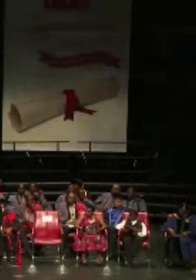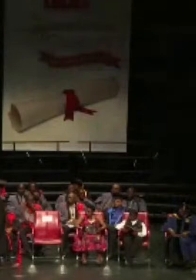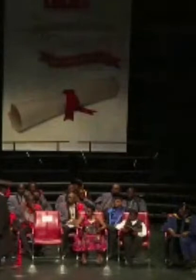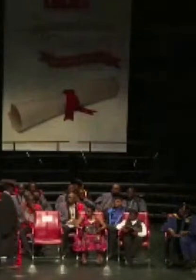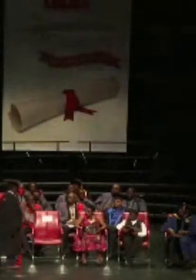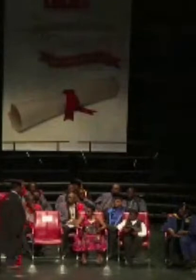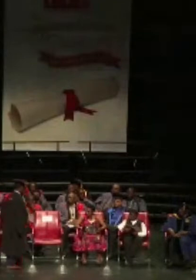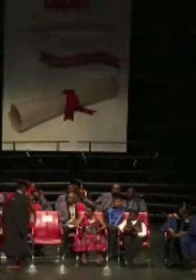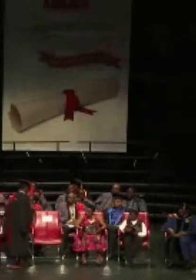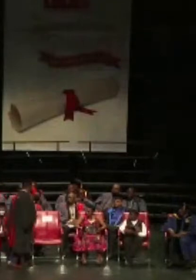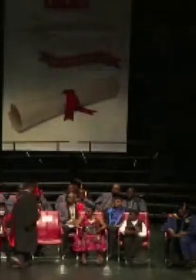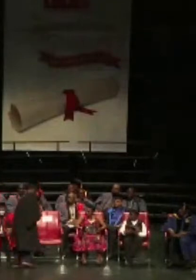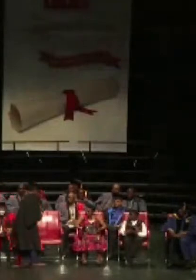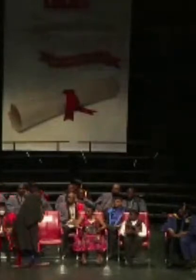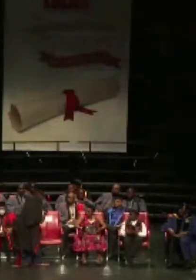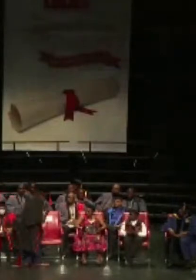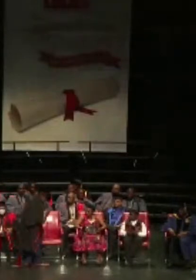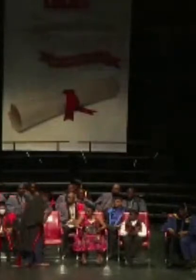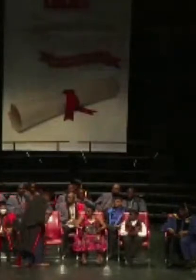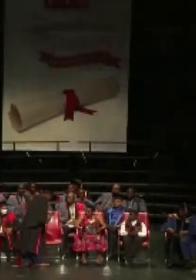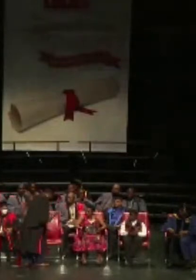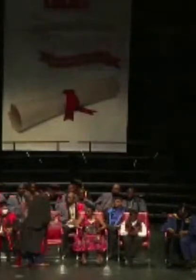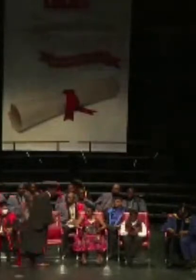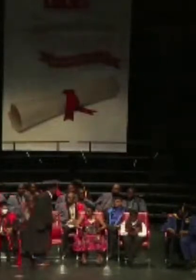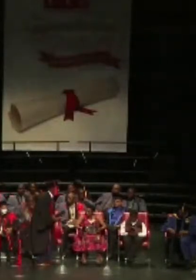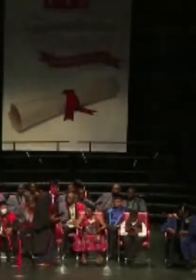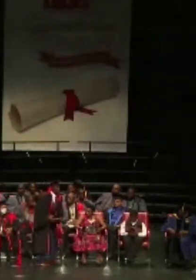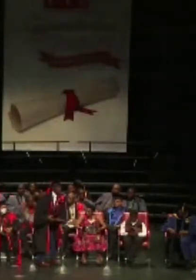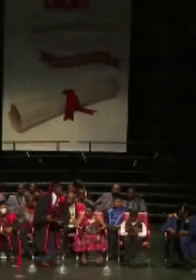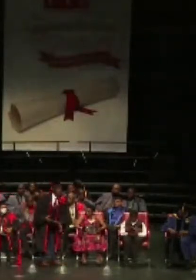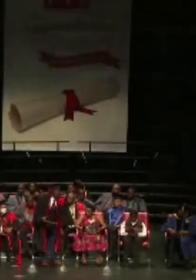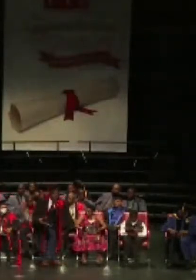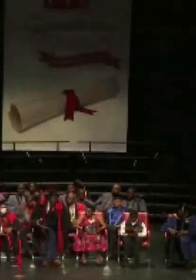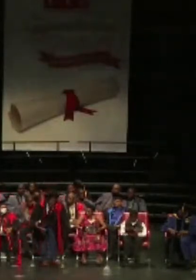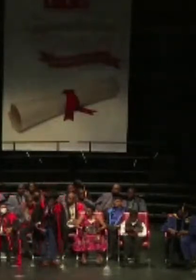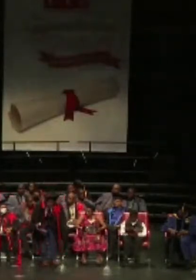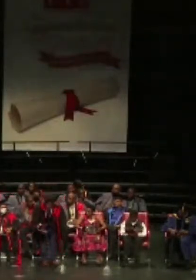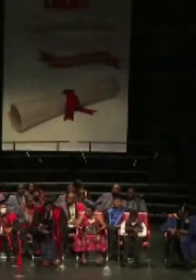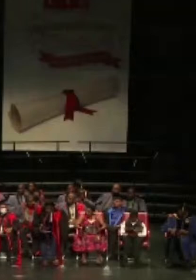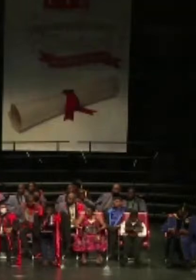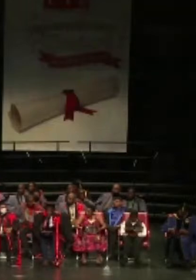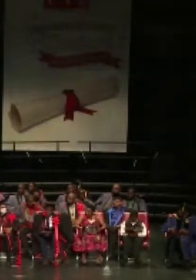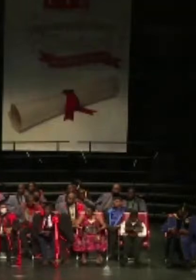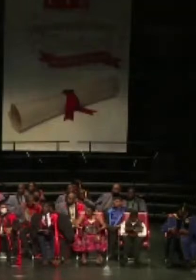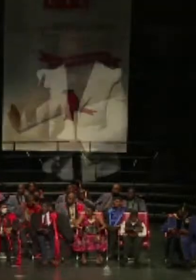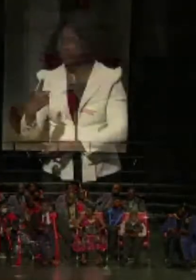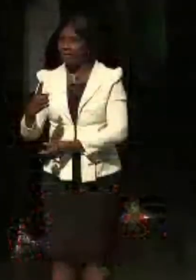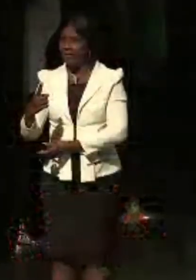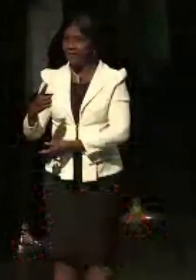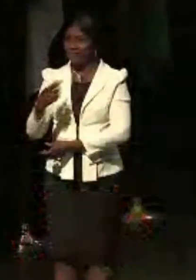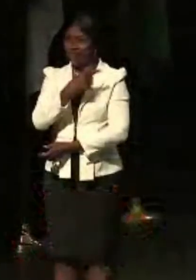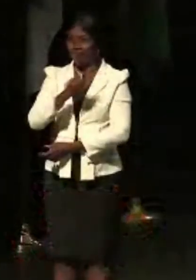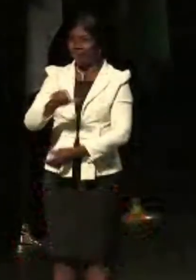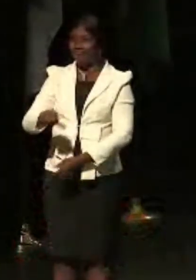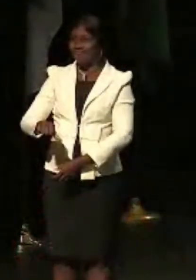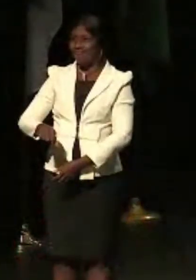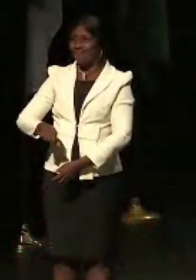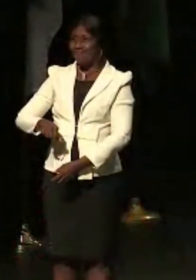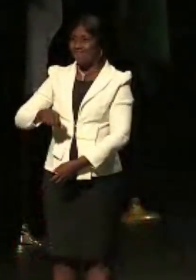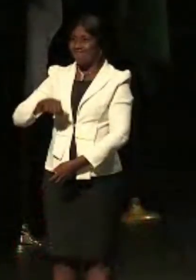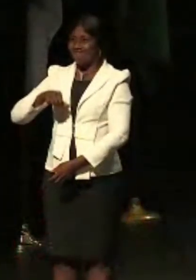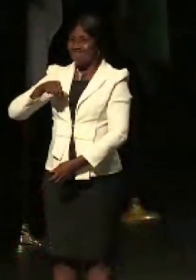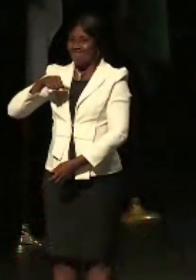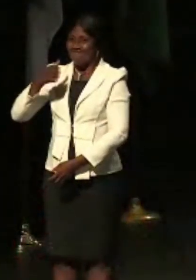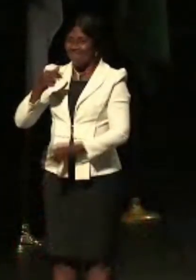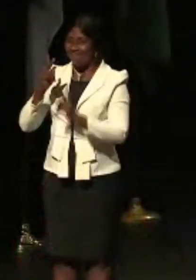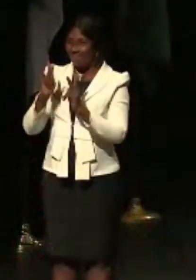Congratulations to Dr. Langston Roach. I would also like to add that he has a very proud employee graduate in the audience,